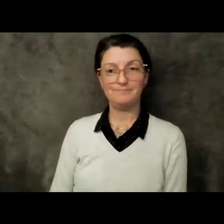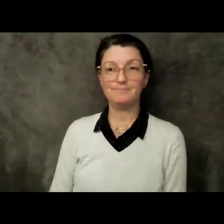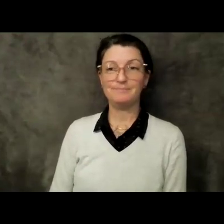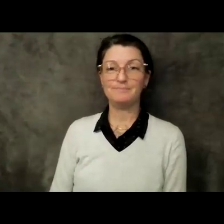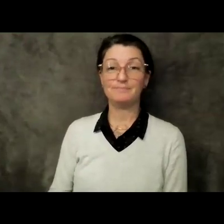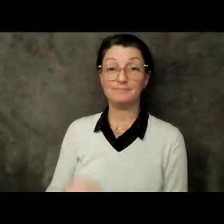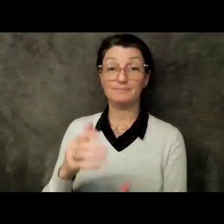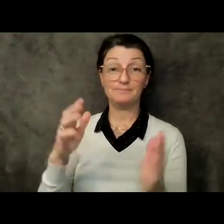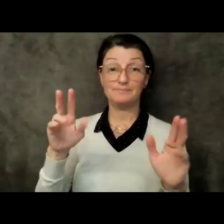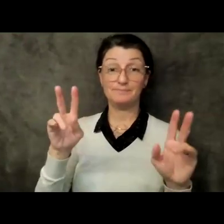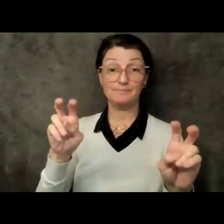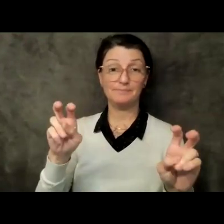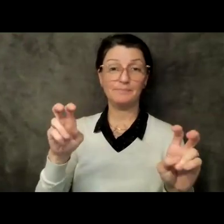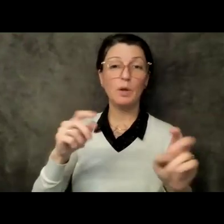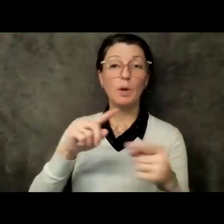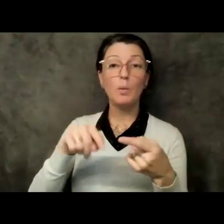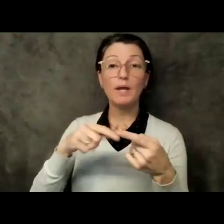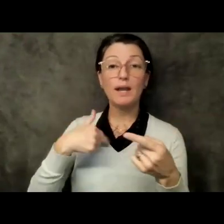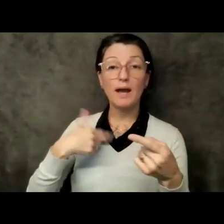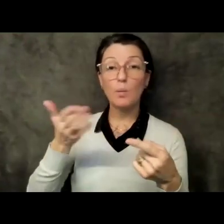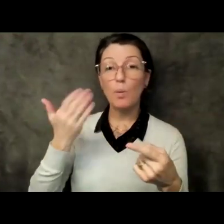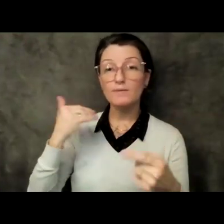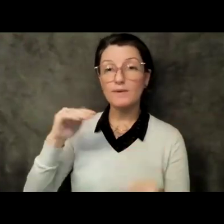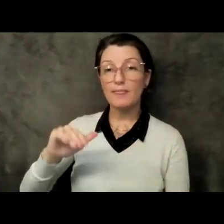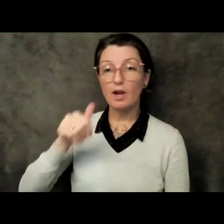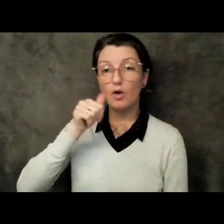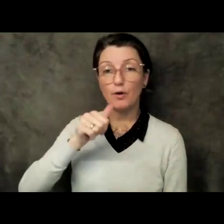is a piece called When I Was a Little Girl.